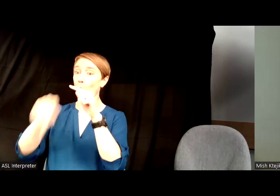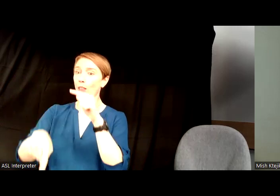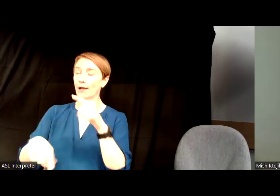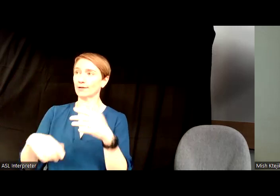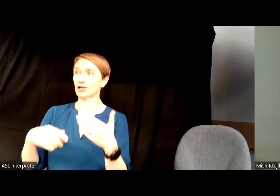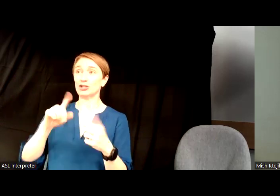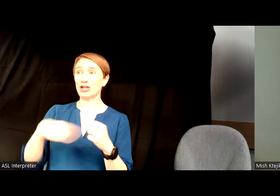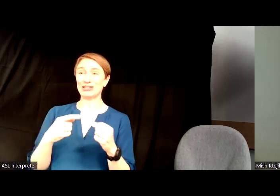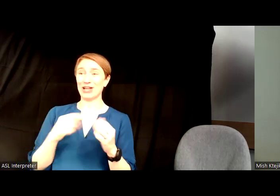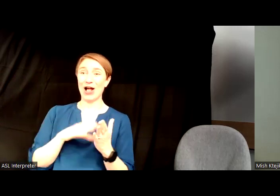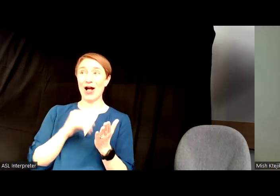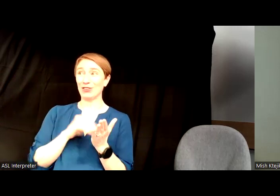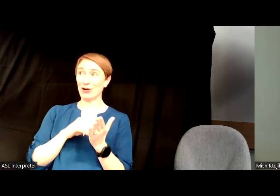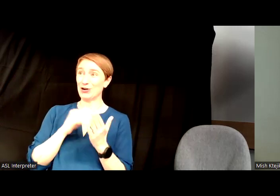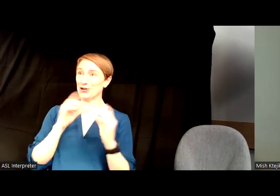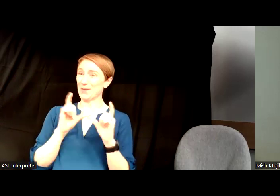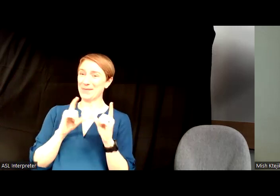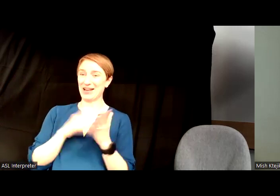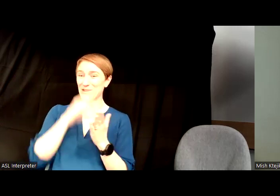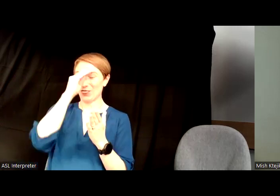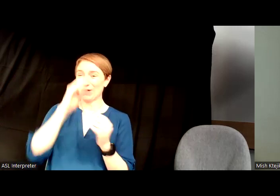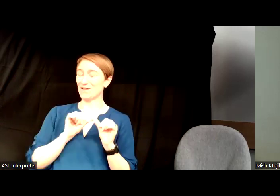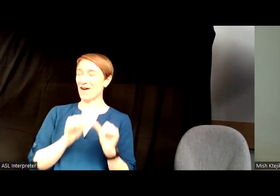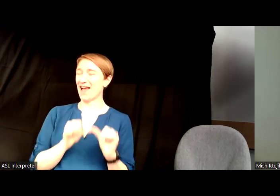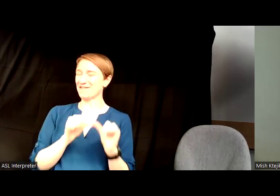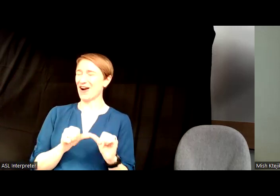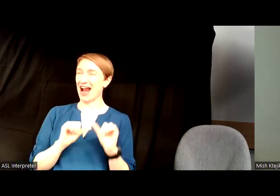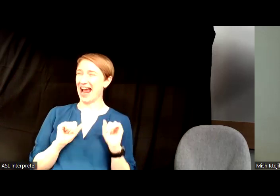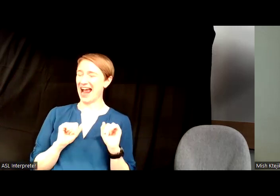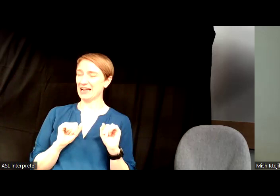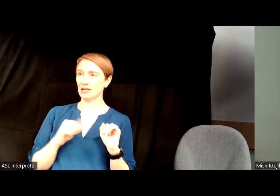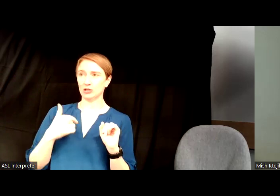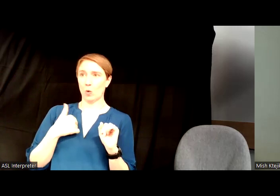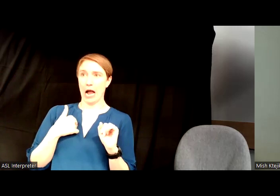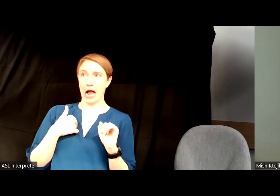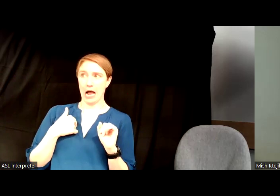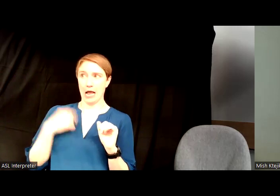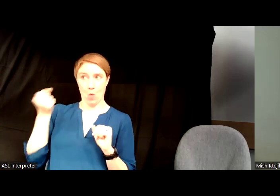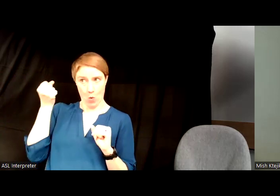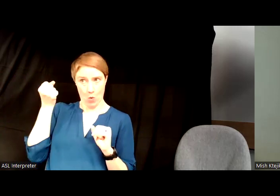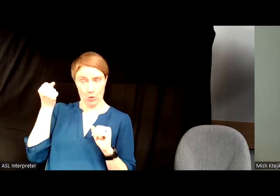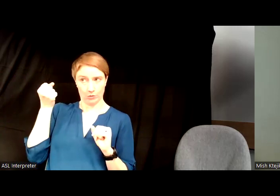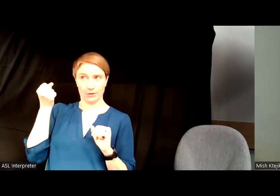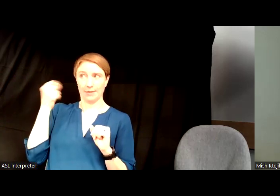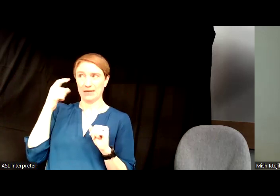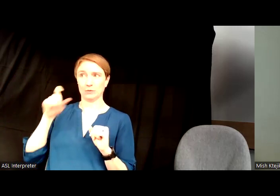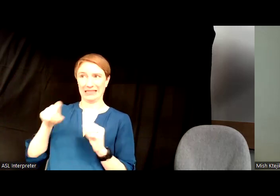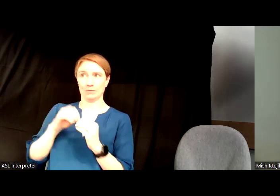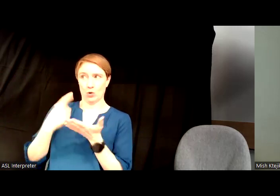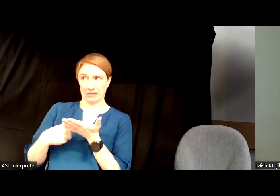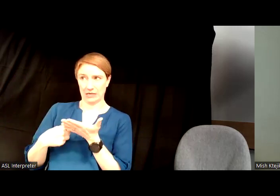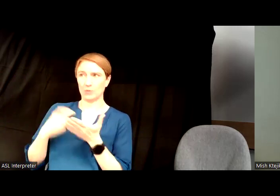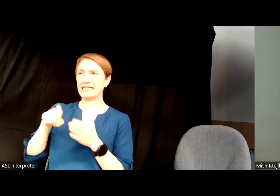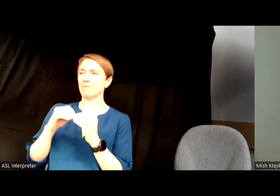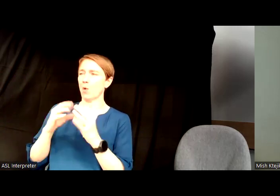forever? So I wasn't sure, and then we just put it on hold because we had the limited waiver. So needed some more parameters